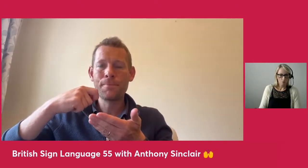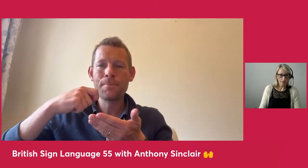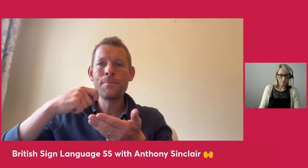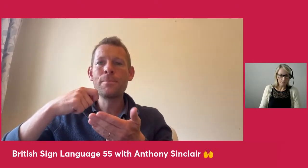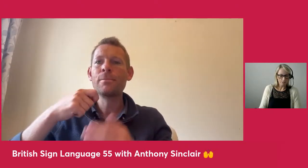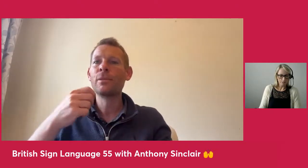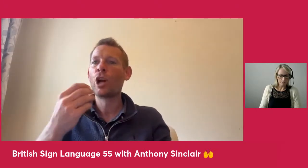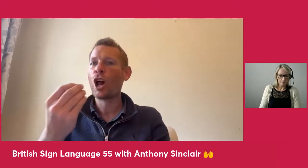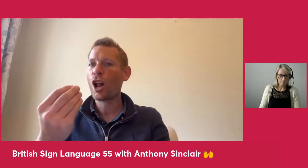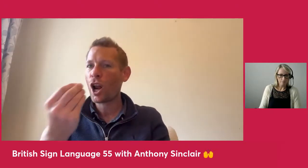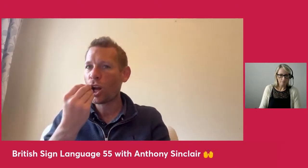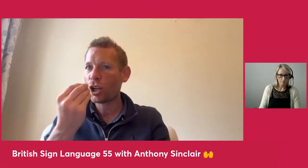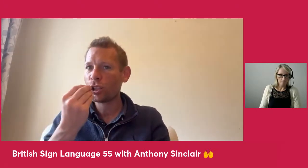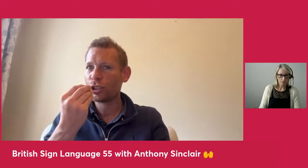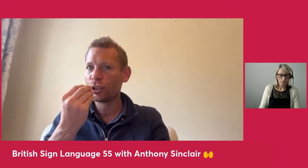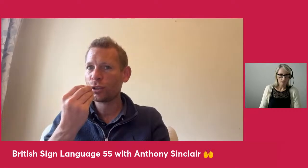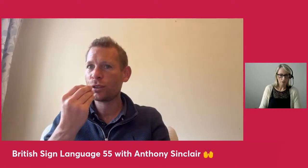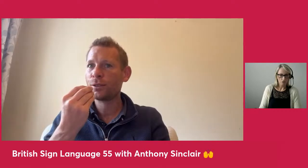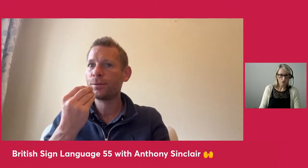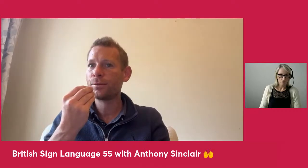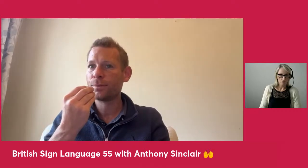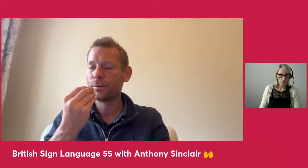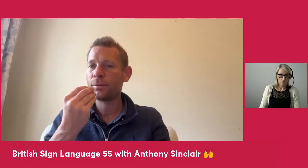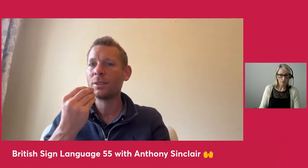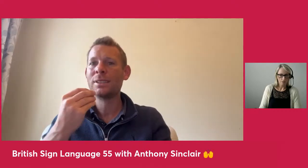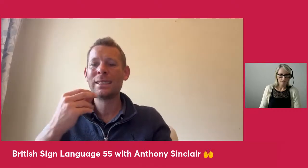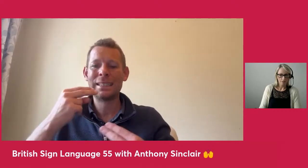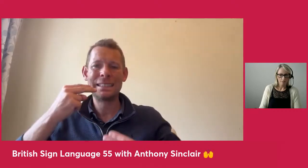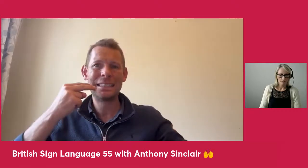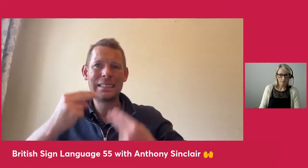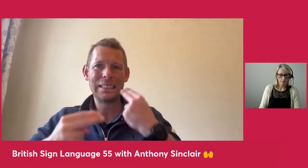So breakfast, lunch,